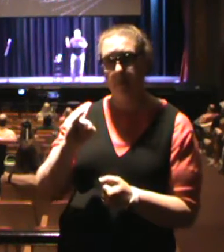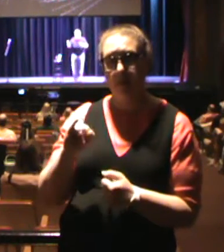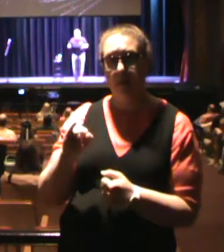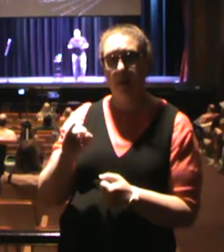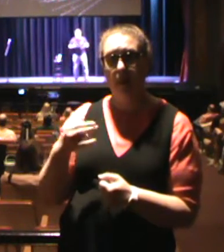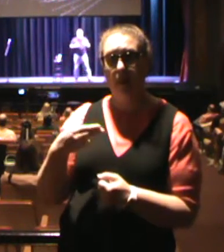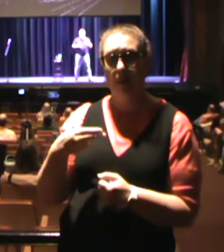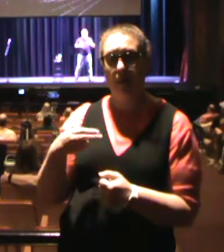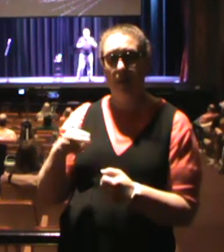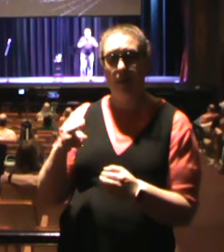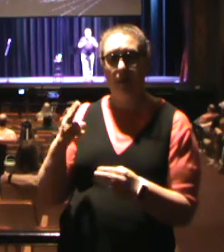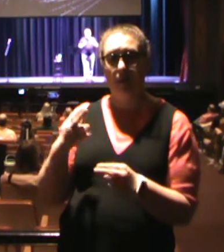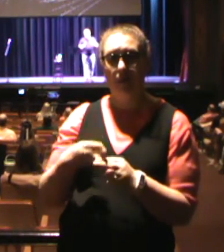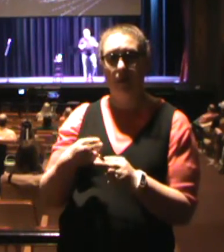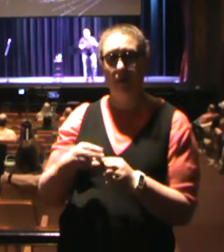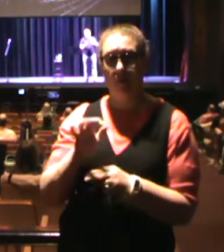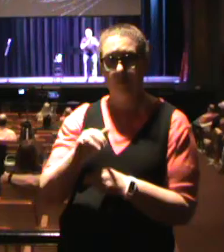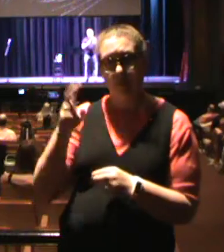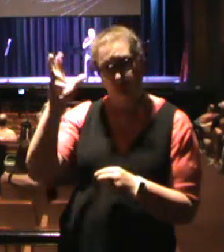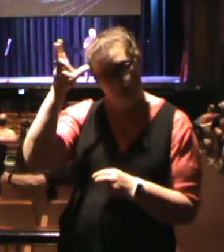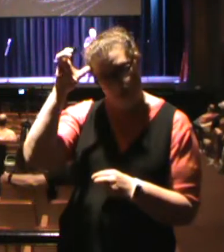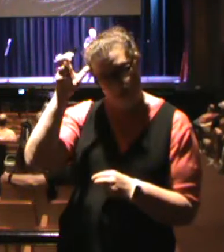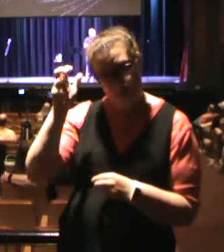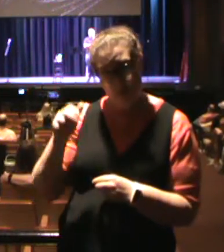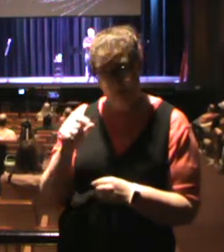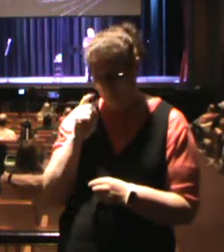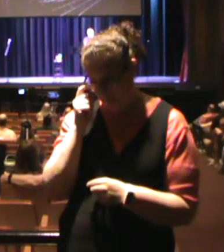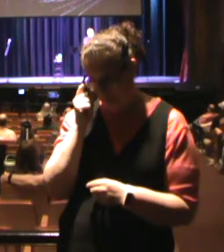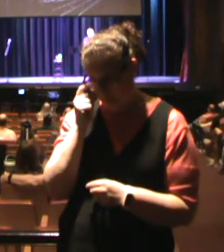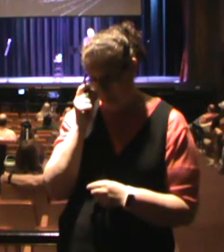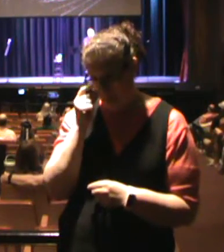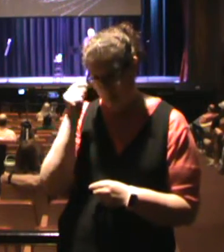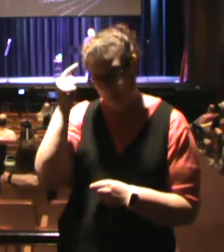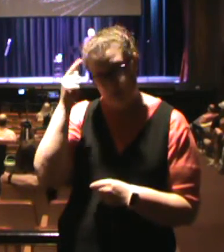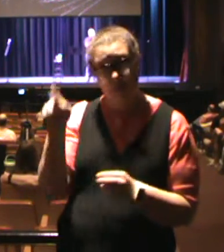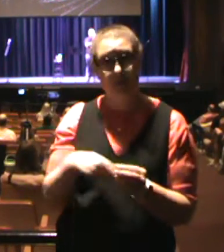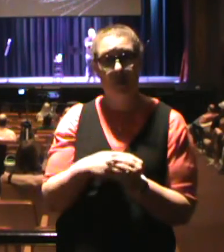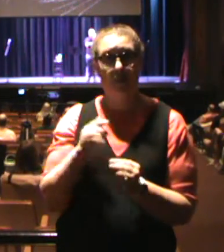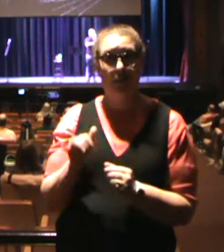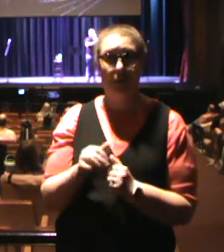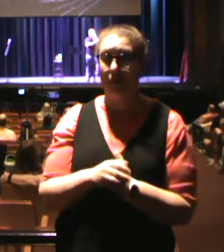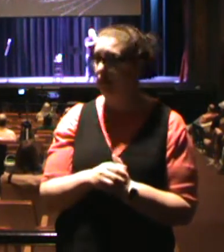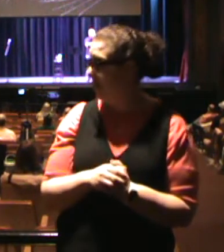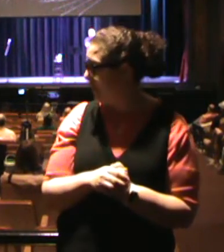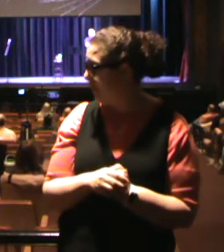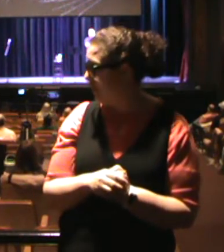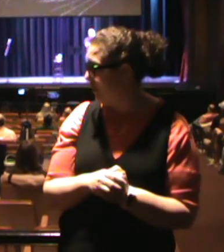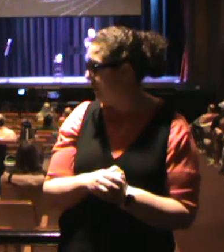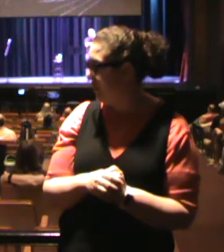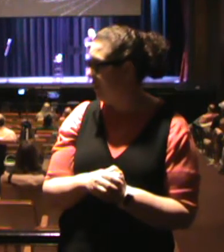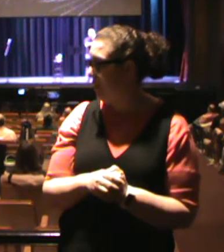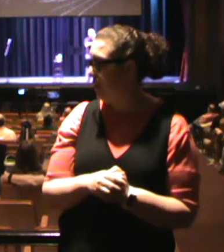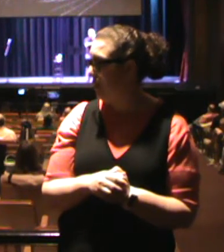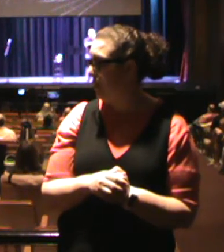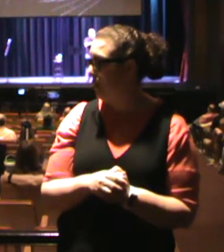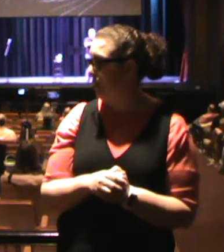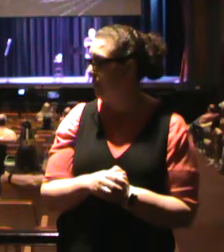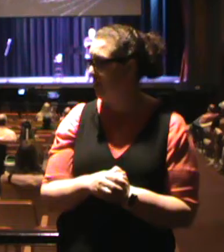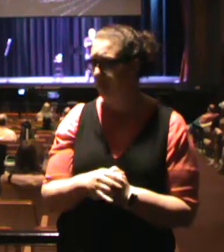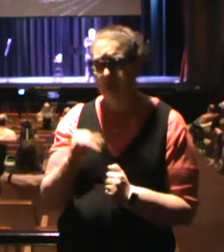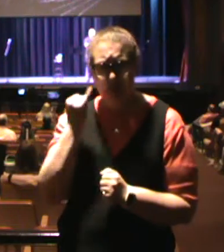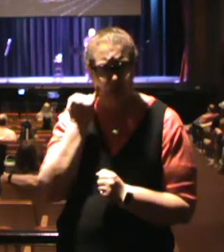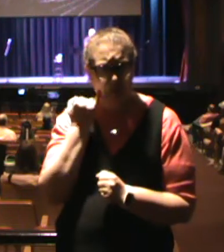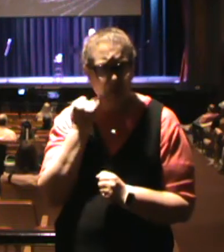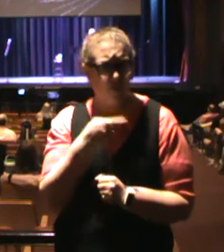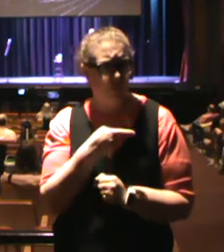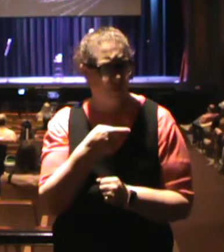just think about this. Nehemiah called it evil. But the leadership think it was evil? If he thought it was